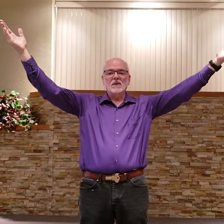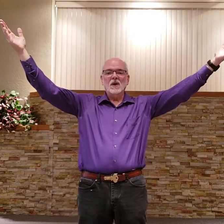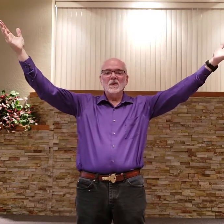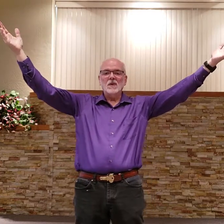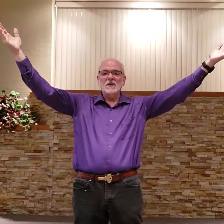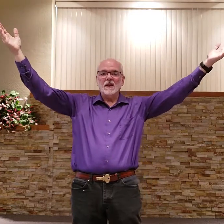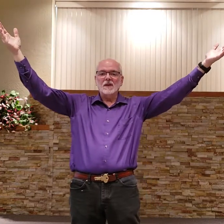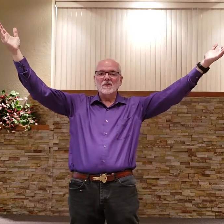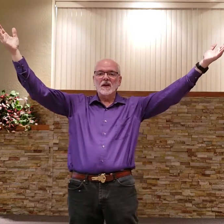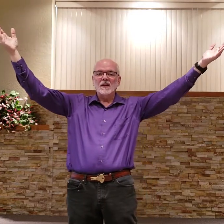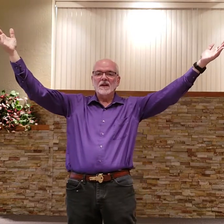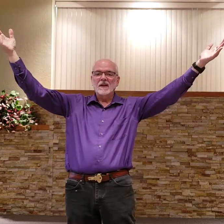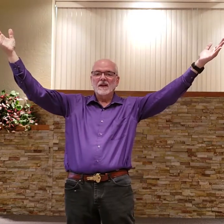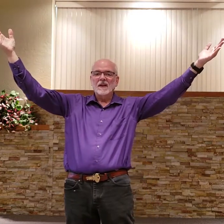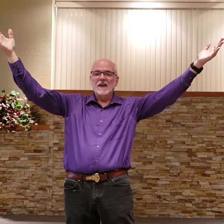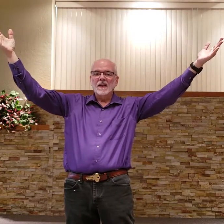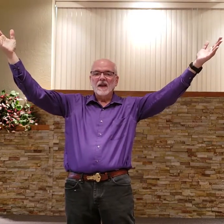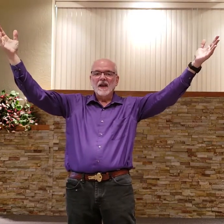know those signs, right?